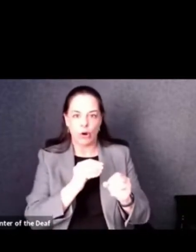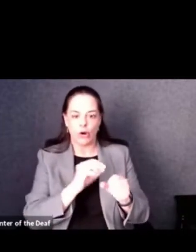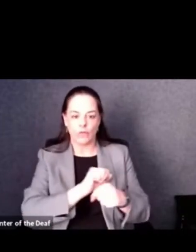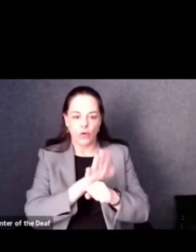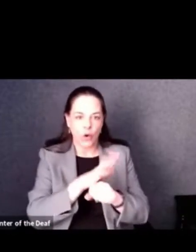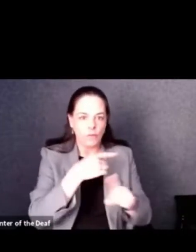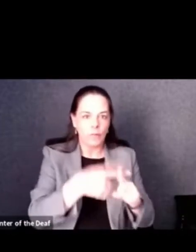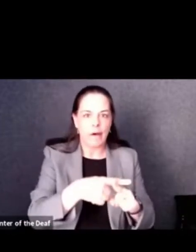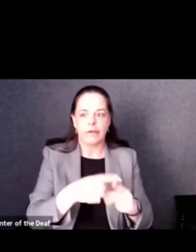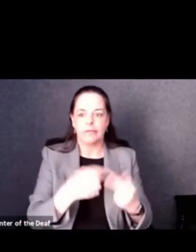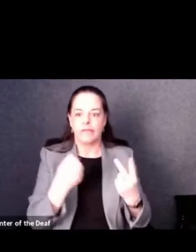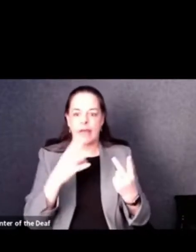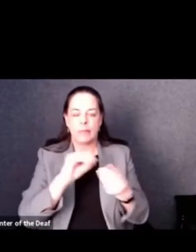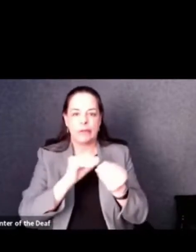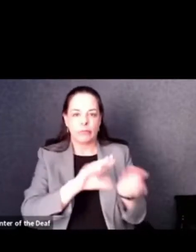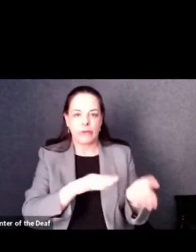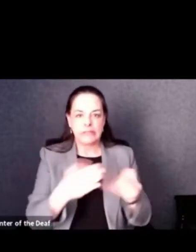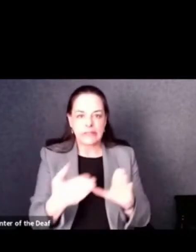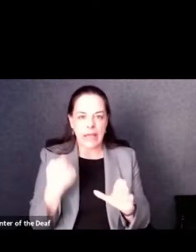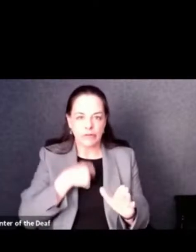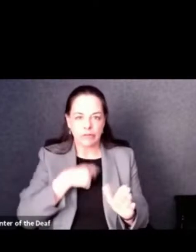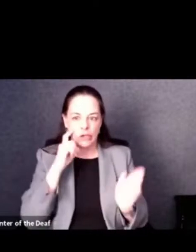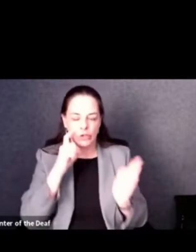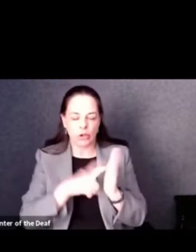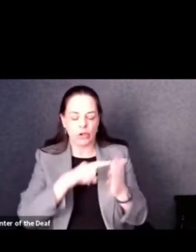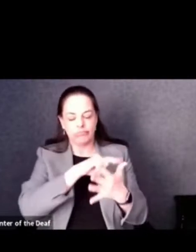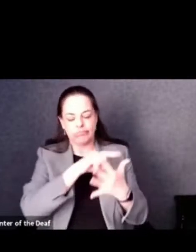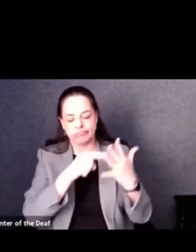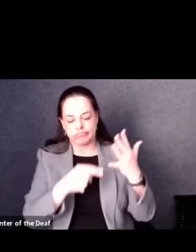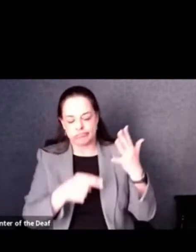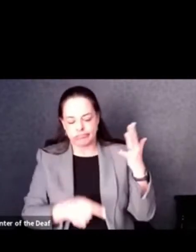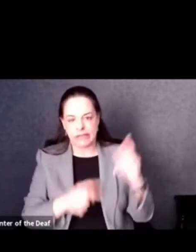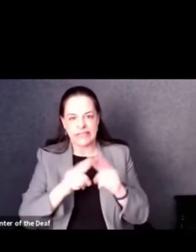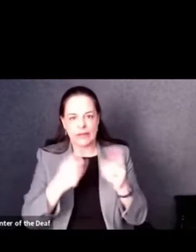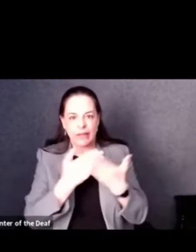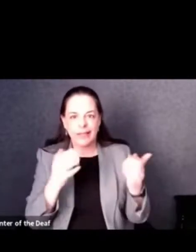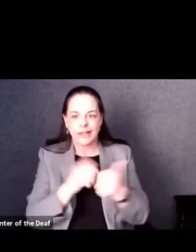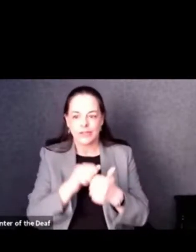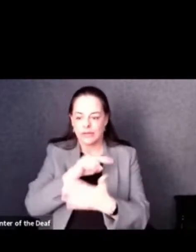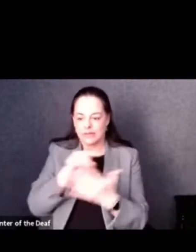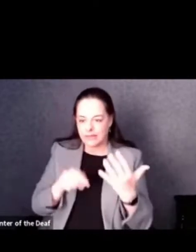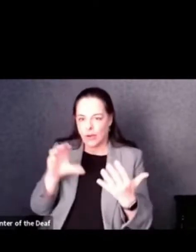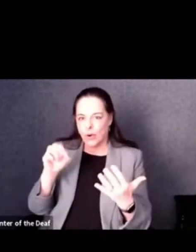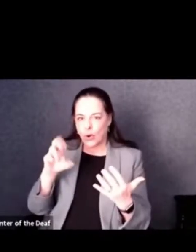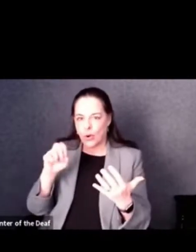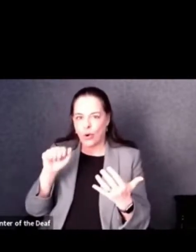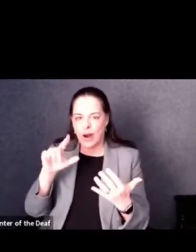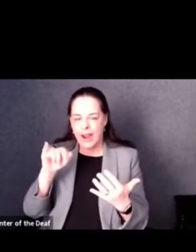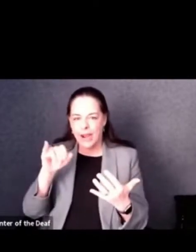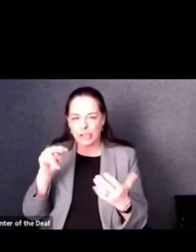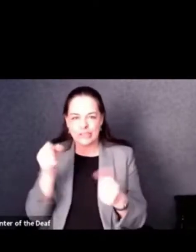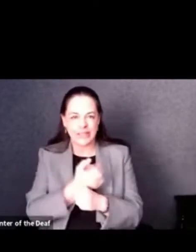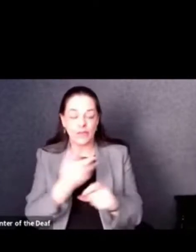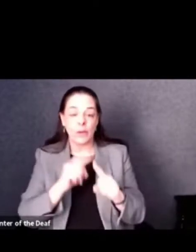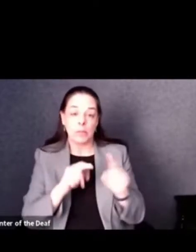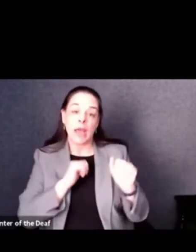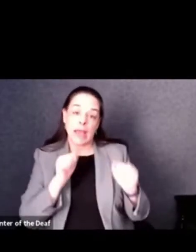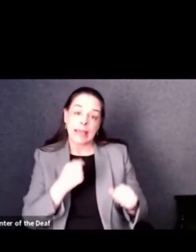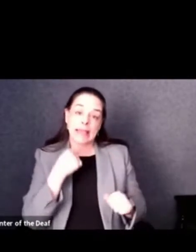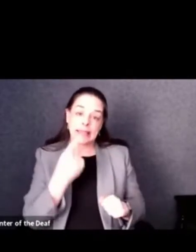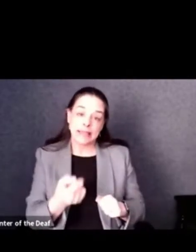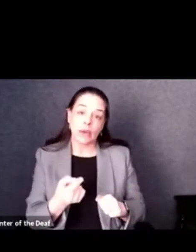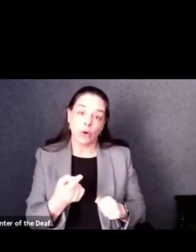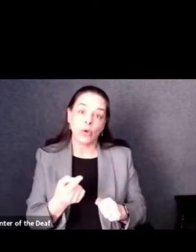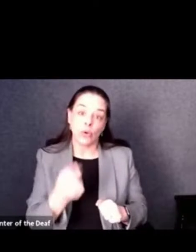we've seen, and all of the different things that have come with the 5 core actions and all of those things. But I can tell you that